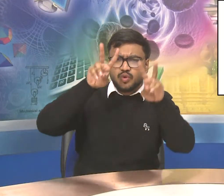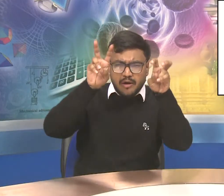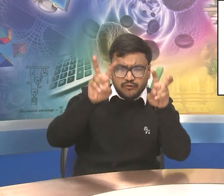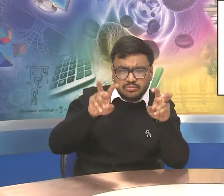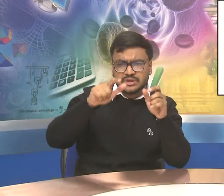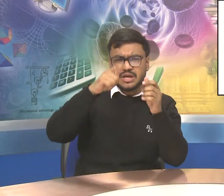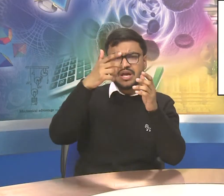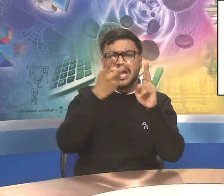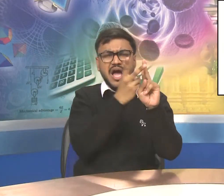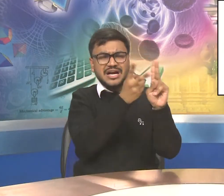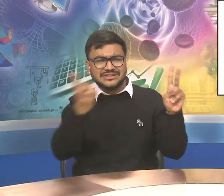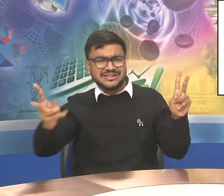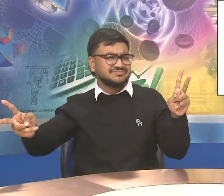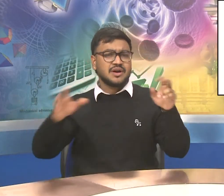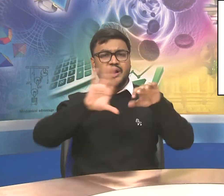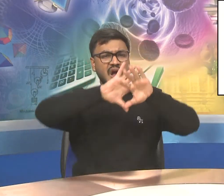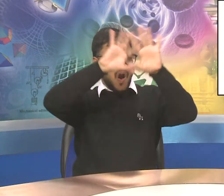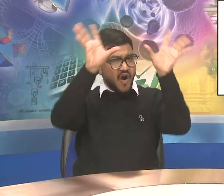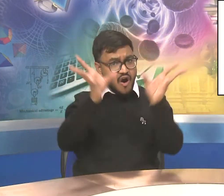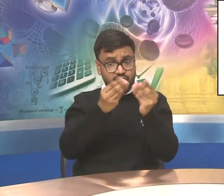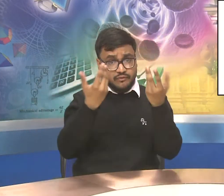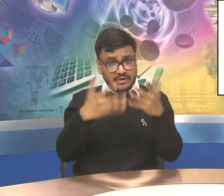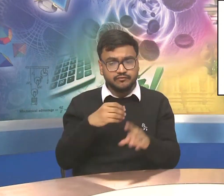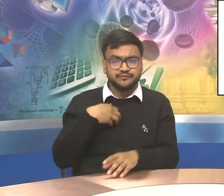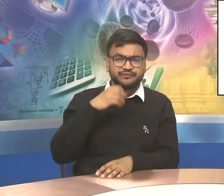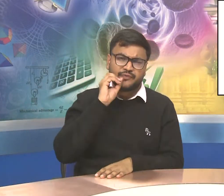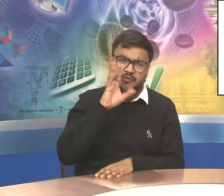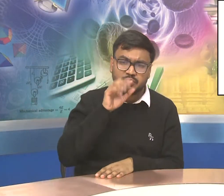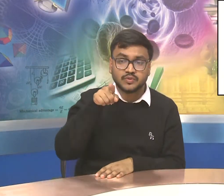Information is crucial for all our activities.